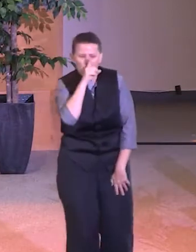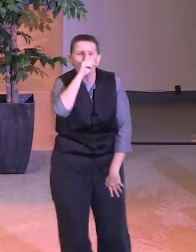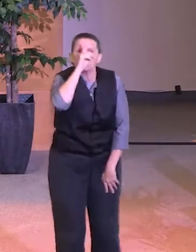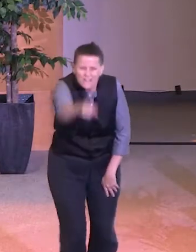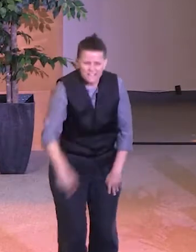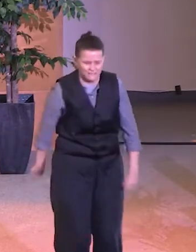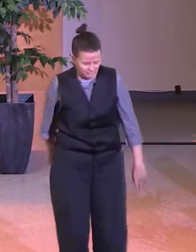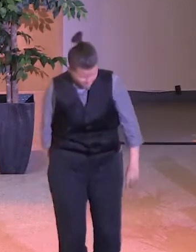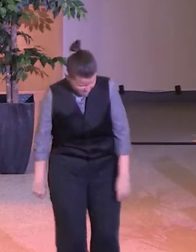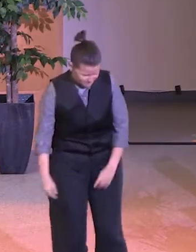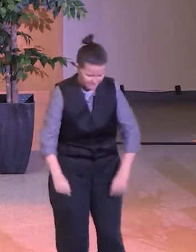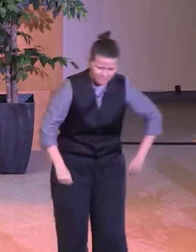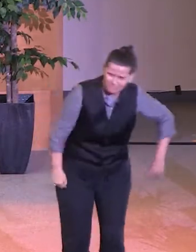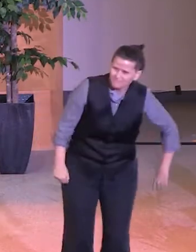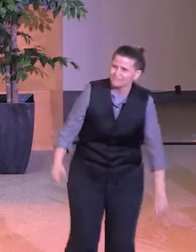It's real.